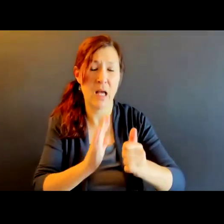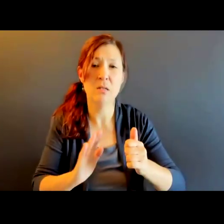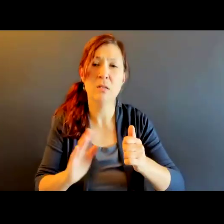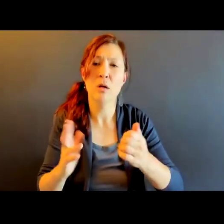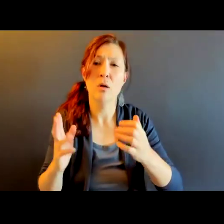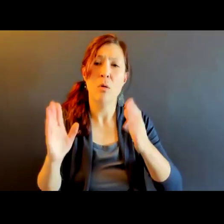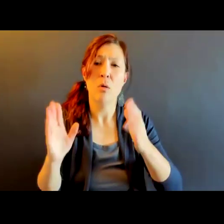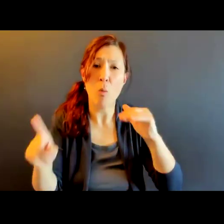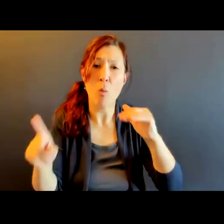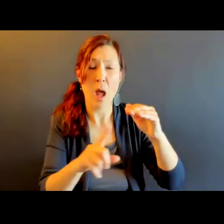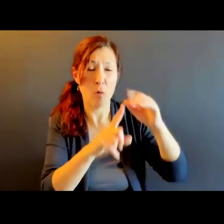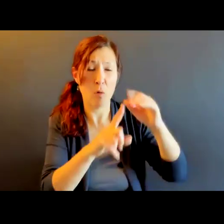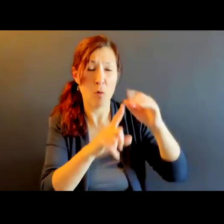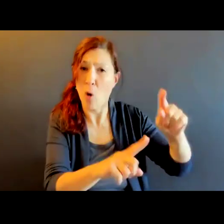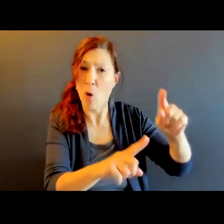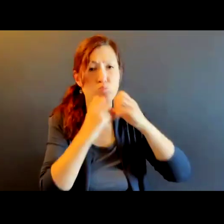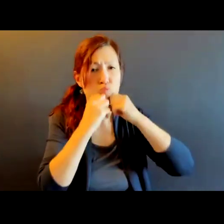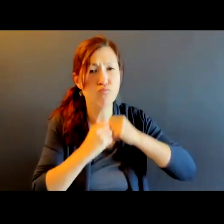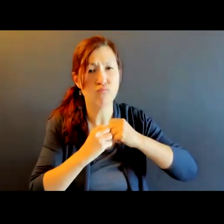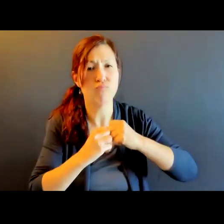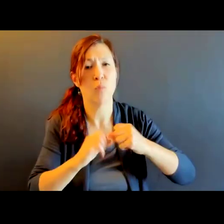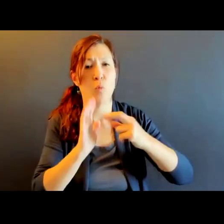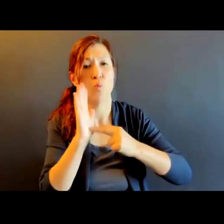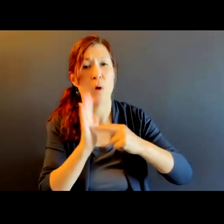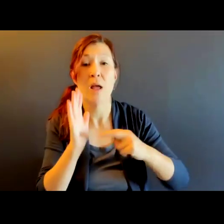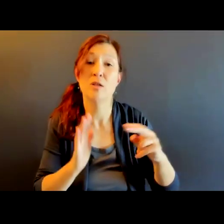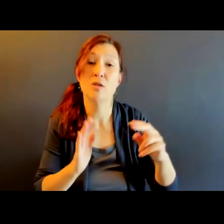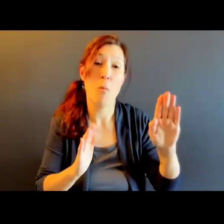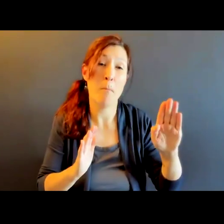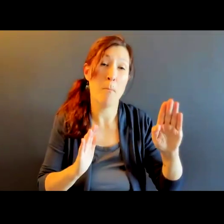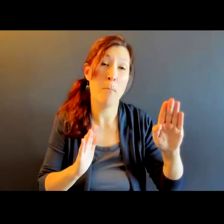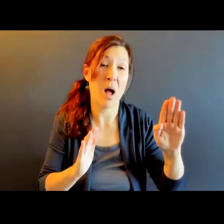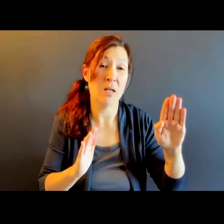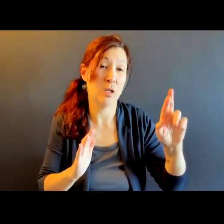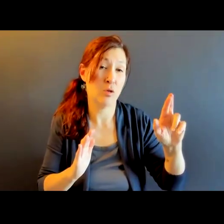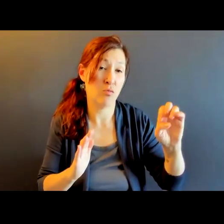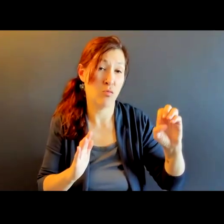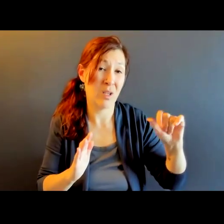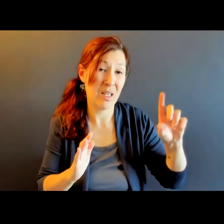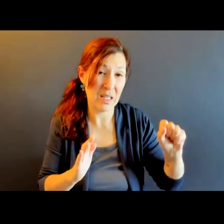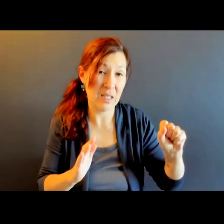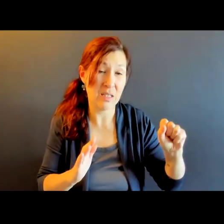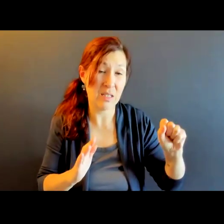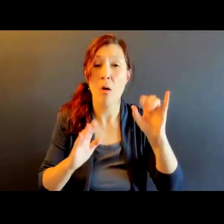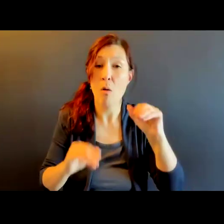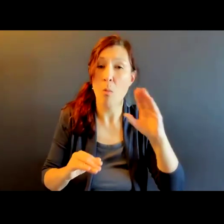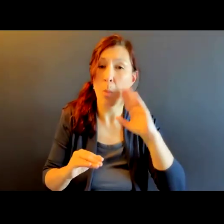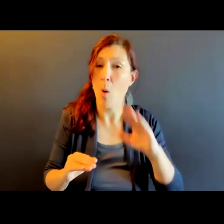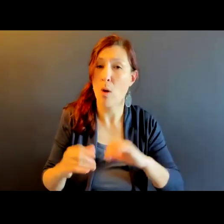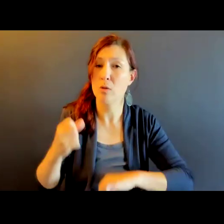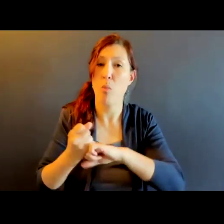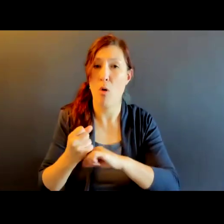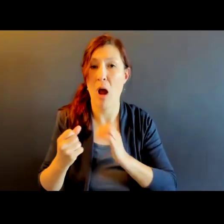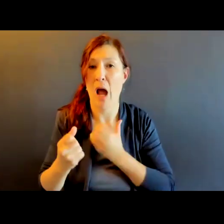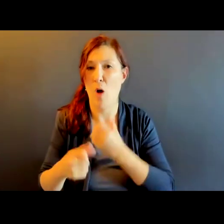a big focus on that. And what Boston Reads is going to do, it's going to help support our work, frankly, in the schools by making